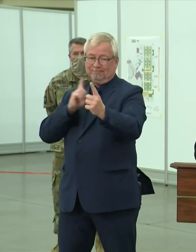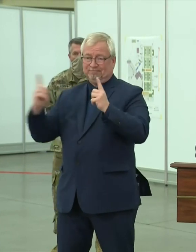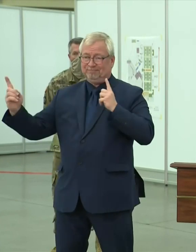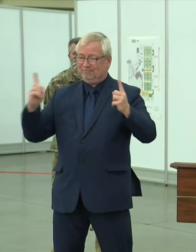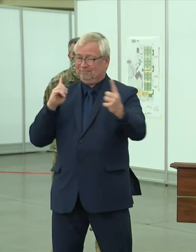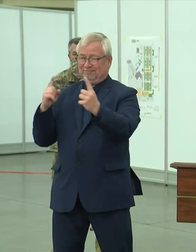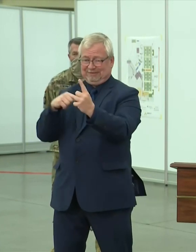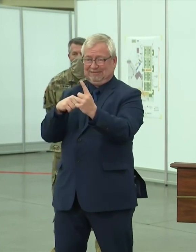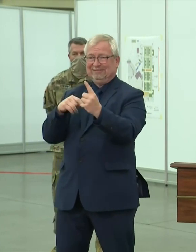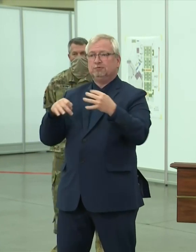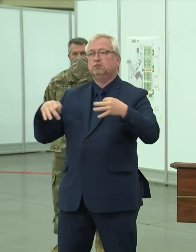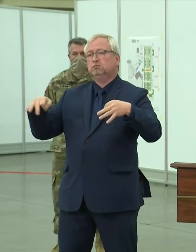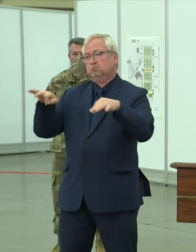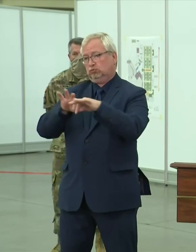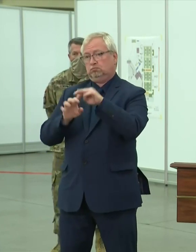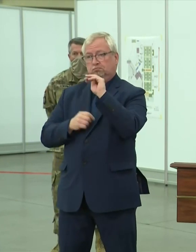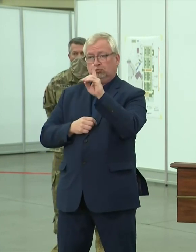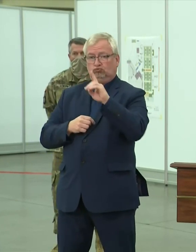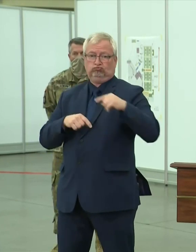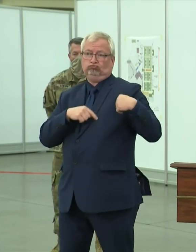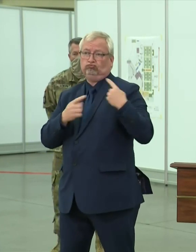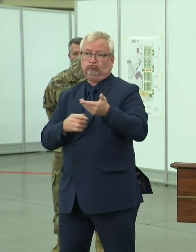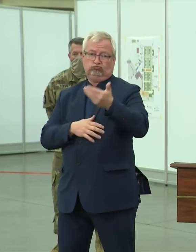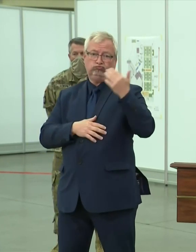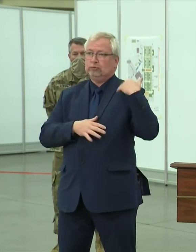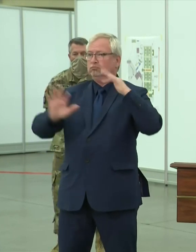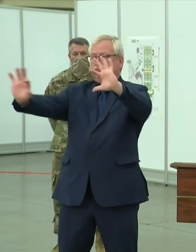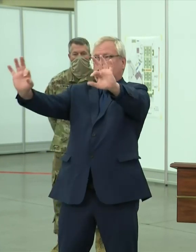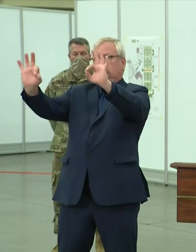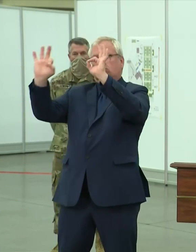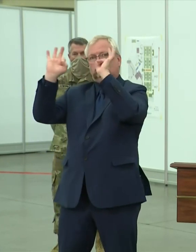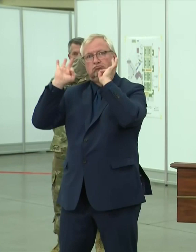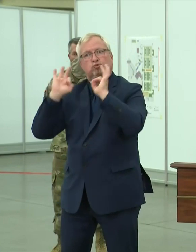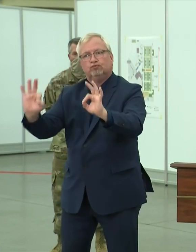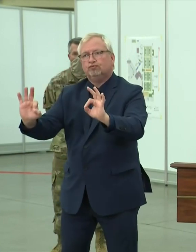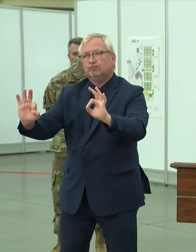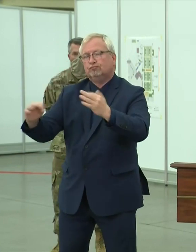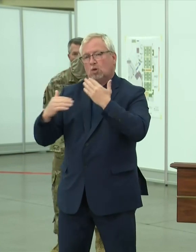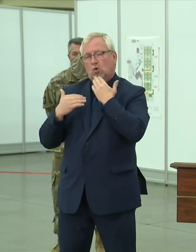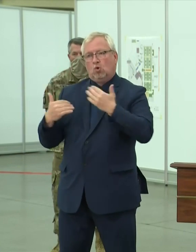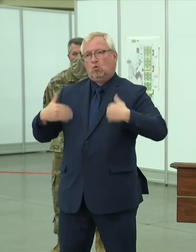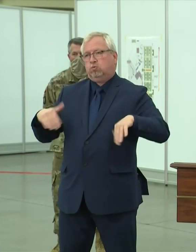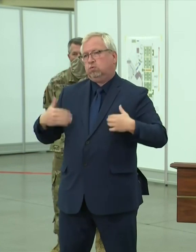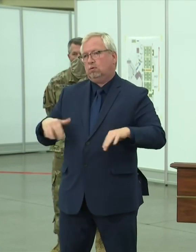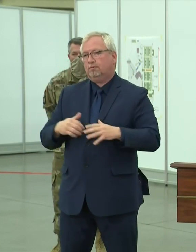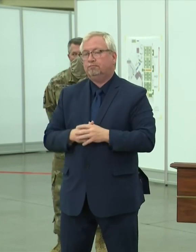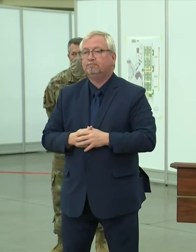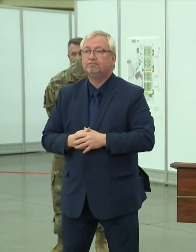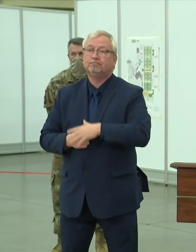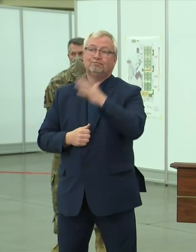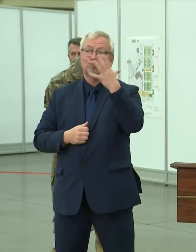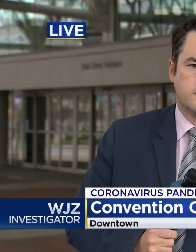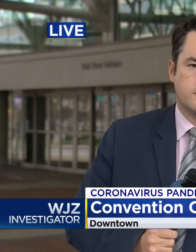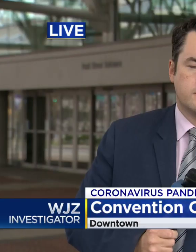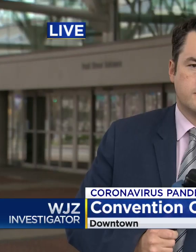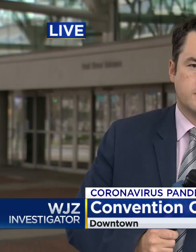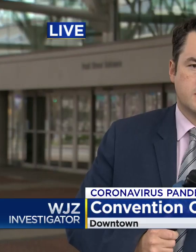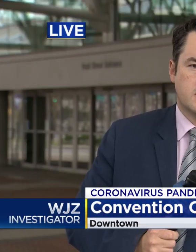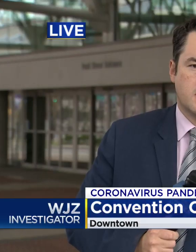place. One model that the White House uses has our peak occurring about 10 days from now.